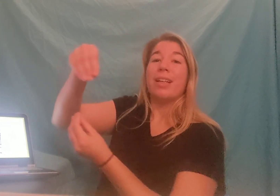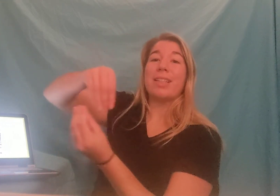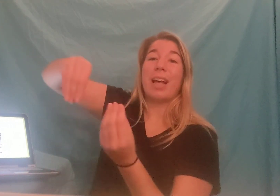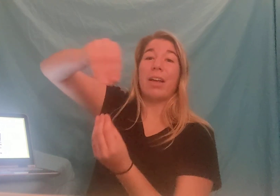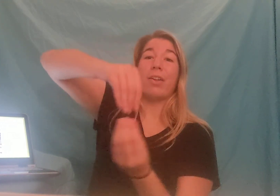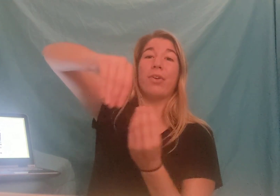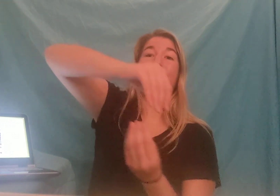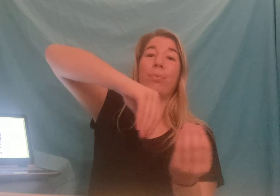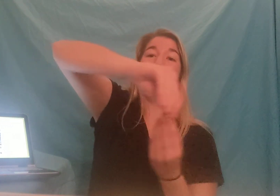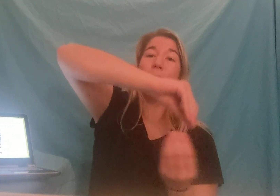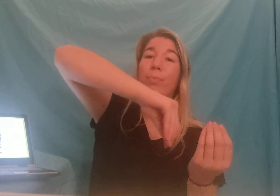Cyclone.